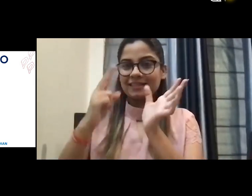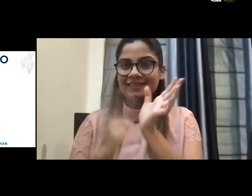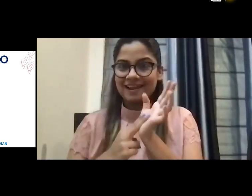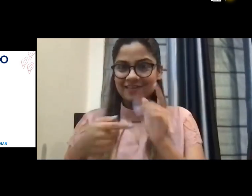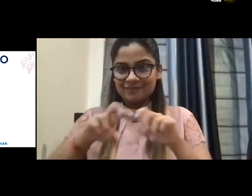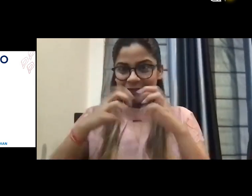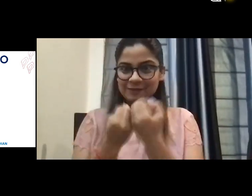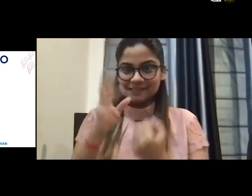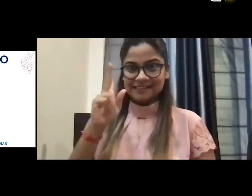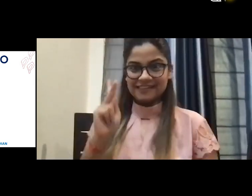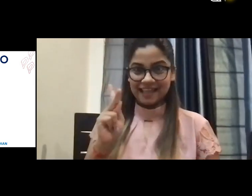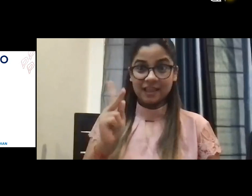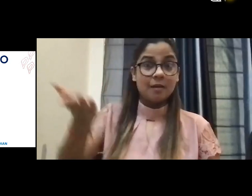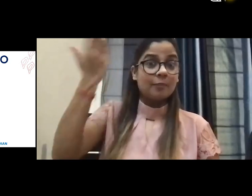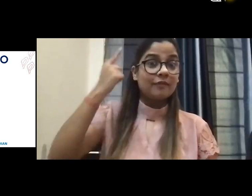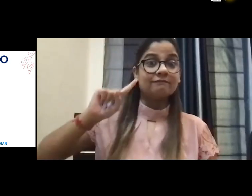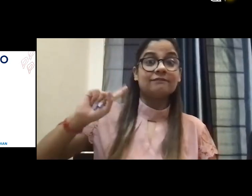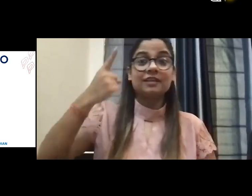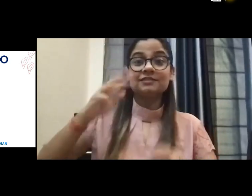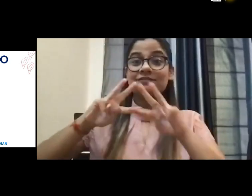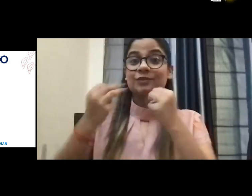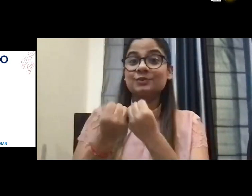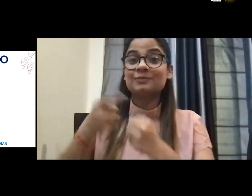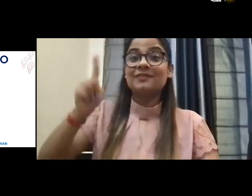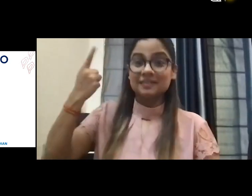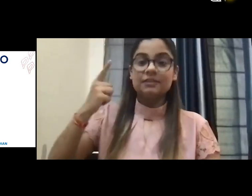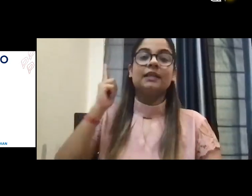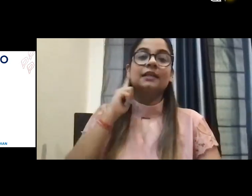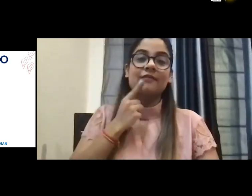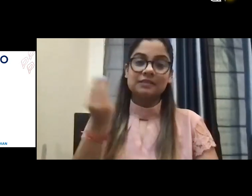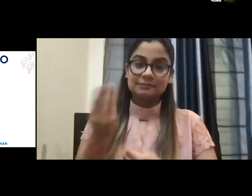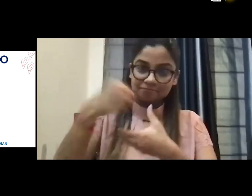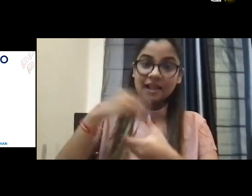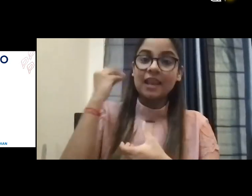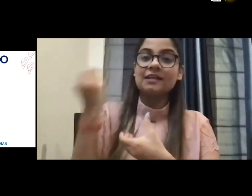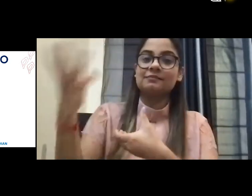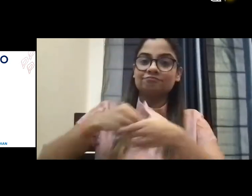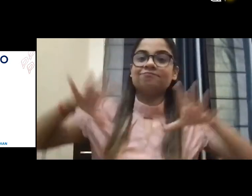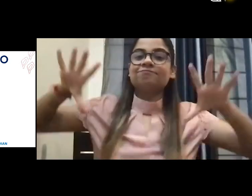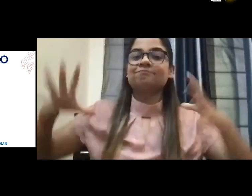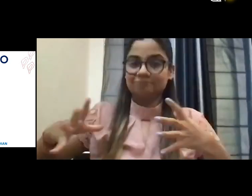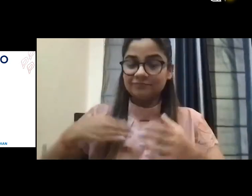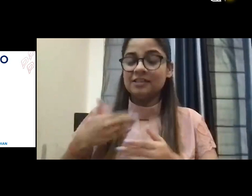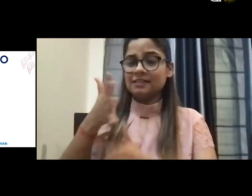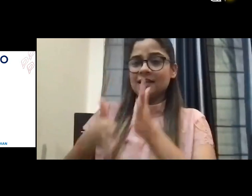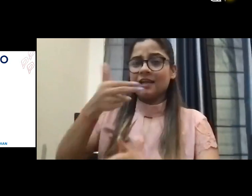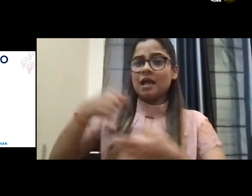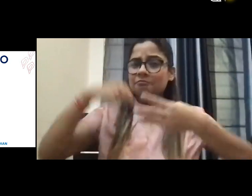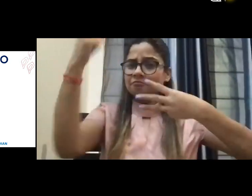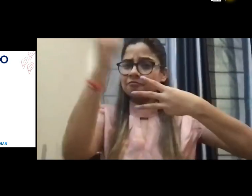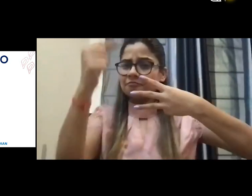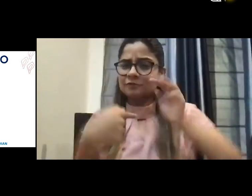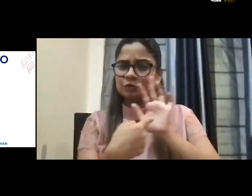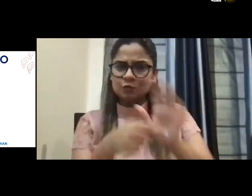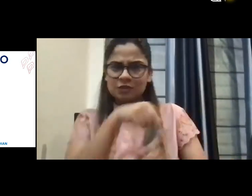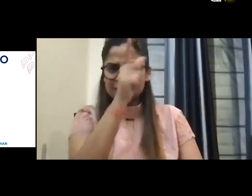during the workshop in Manthan last time, this is the second one, right? During the first Manthan, there were some deaf people there, some hearing people